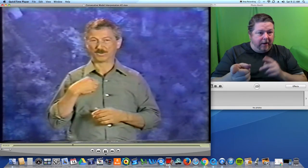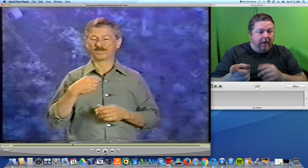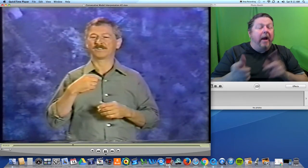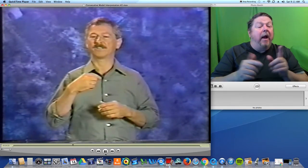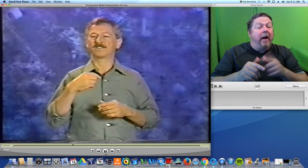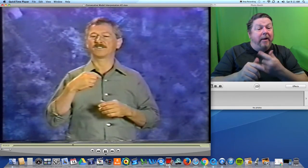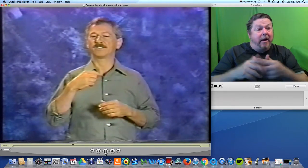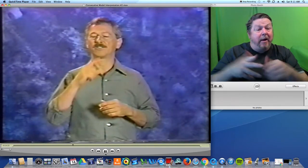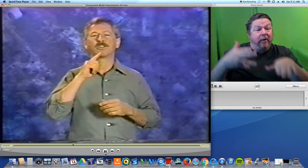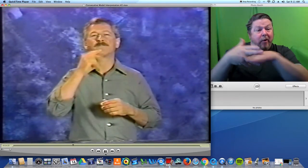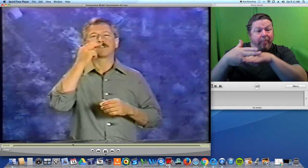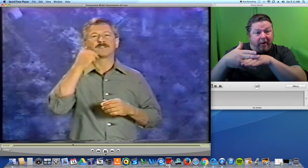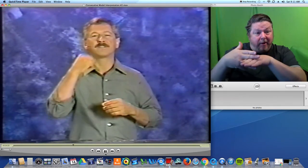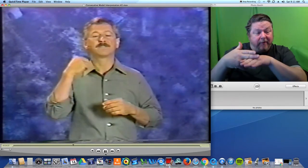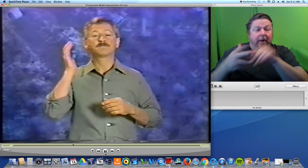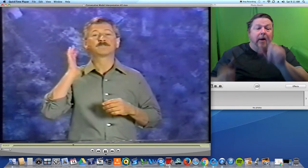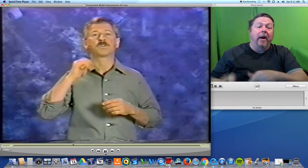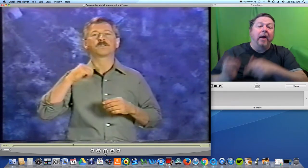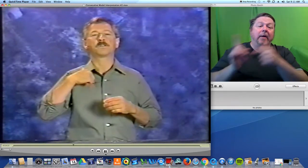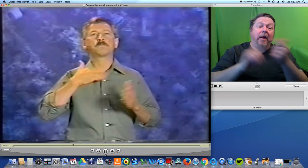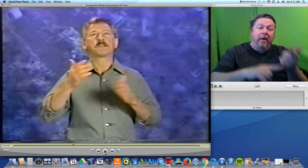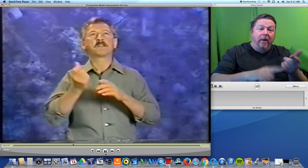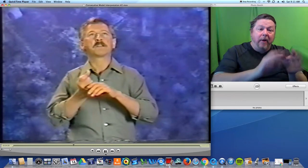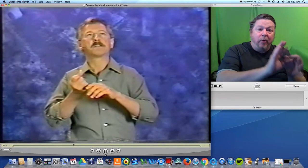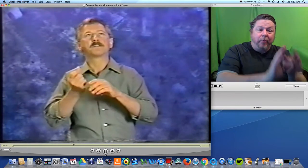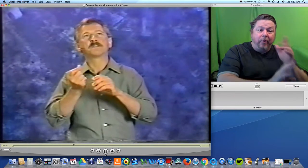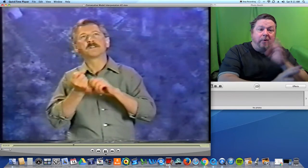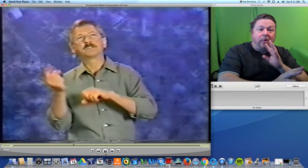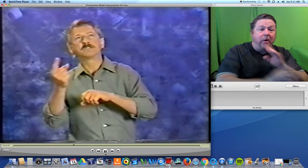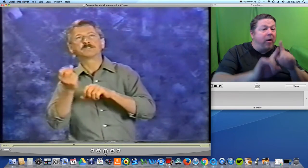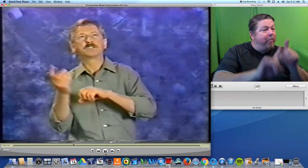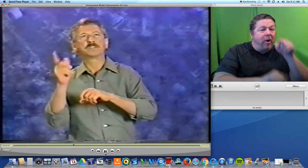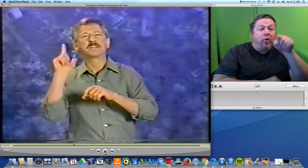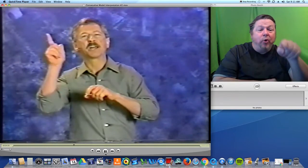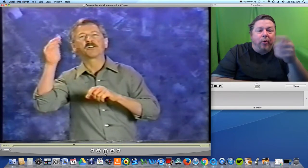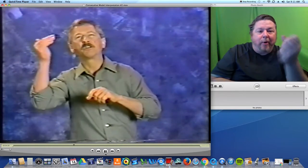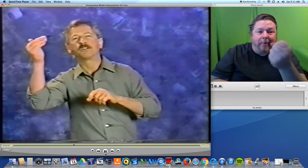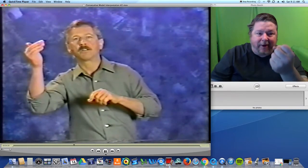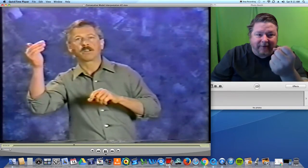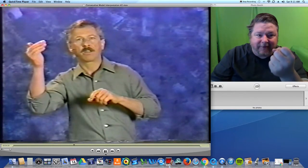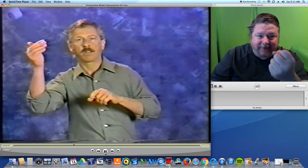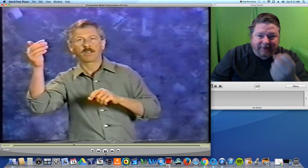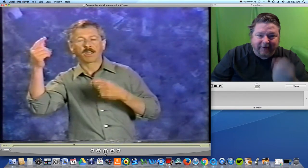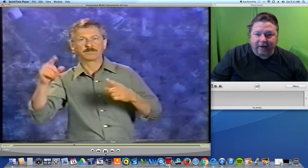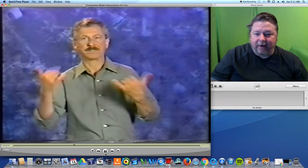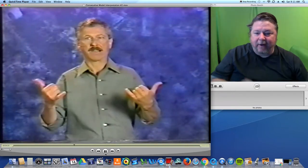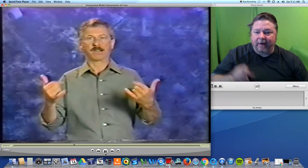Okay? And then he's going to pause, and then the interpreter's going to talk, but you're going to pause.